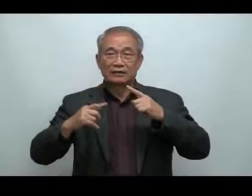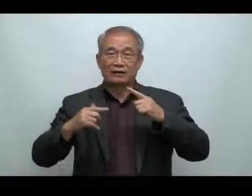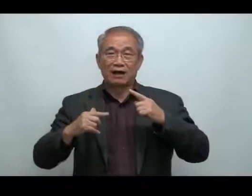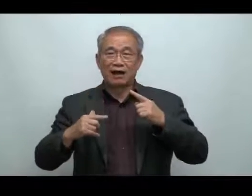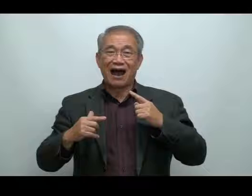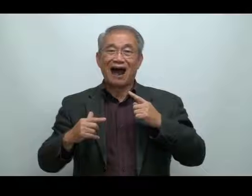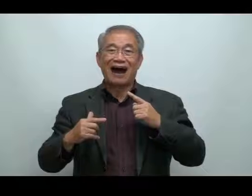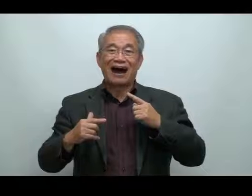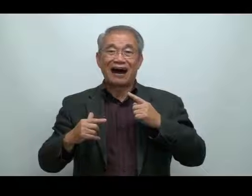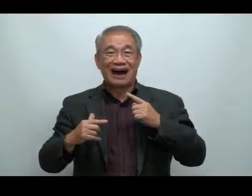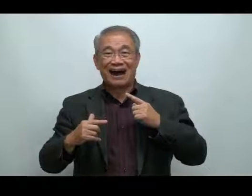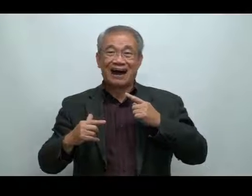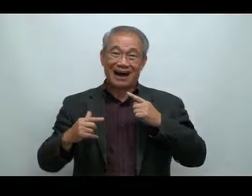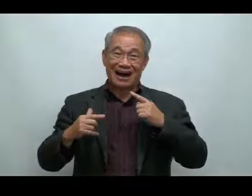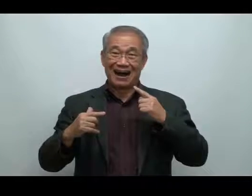a